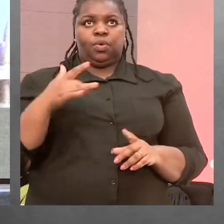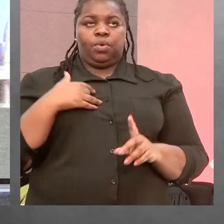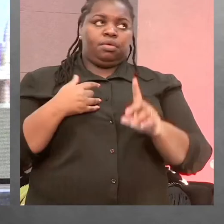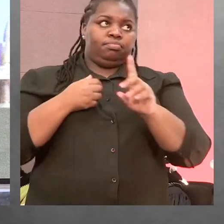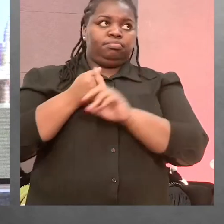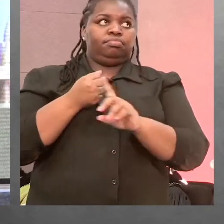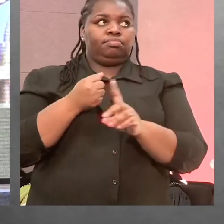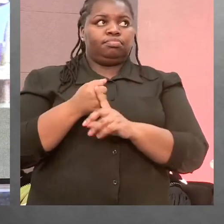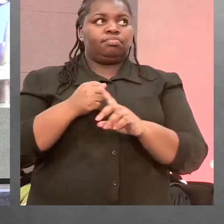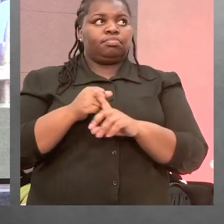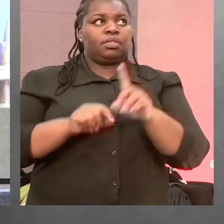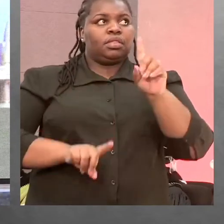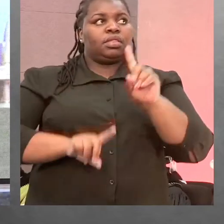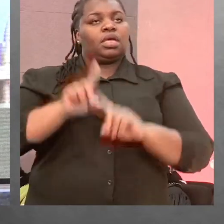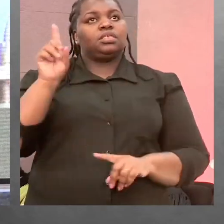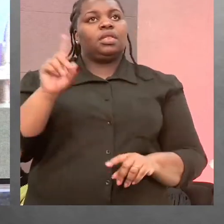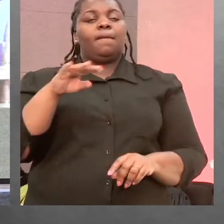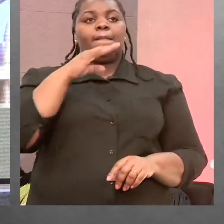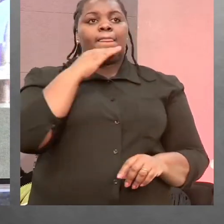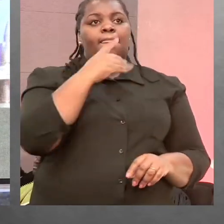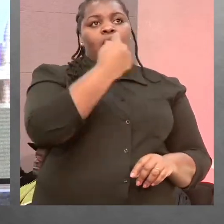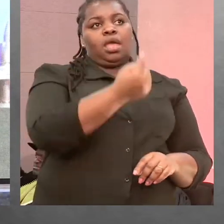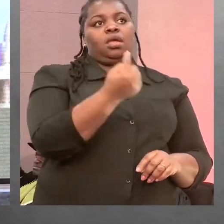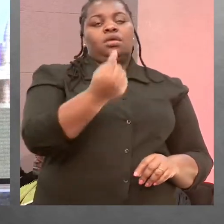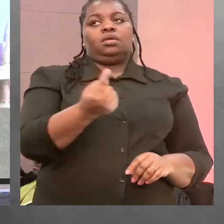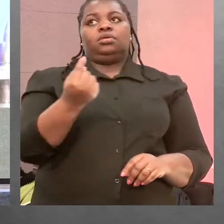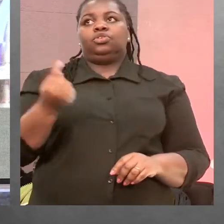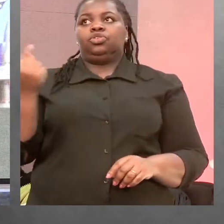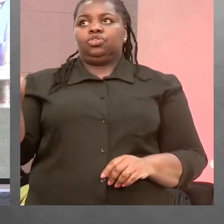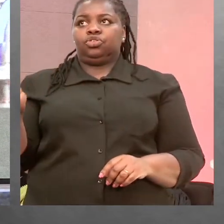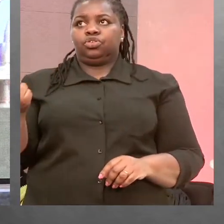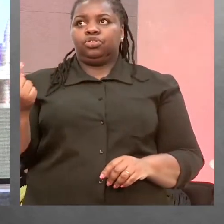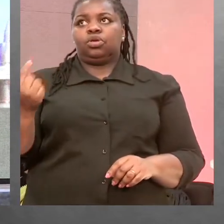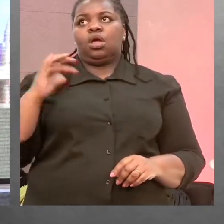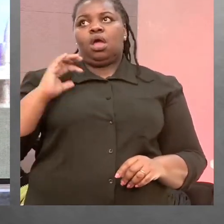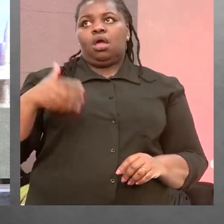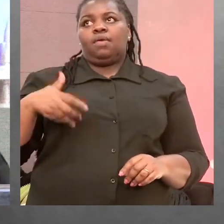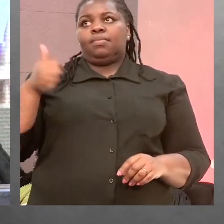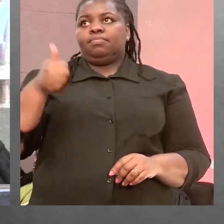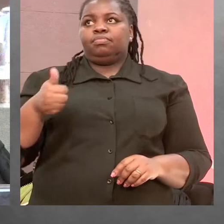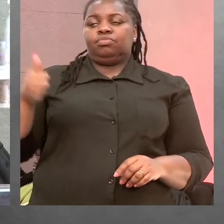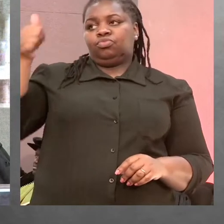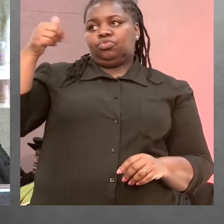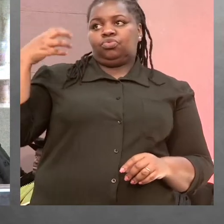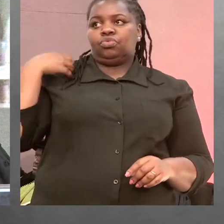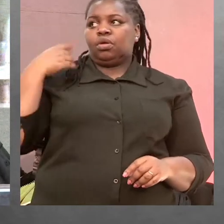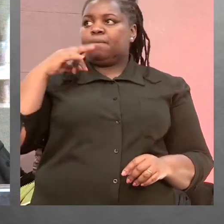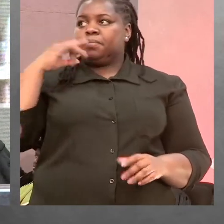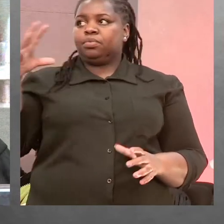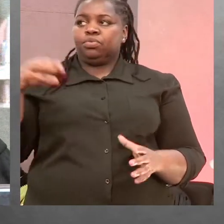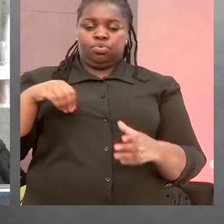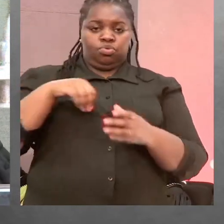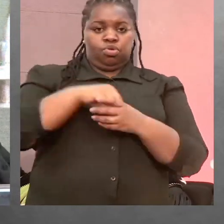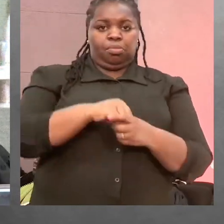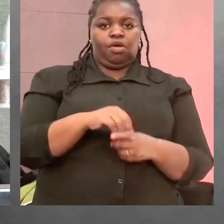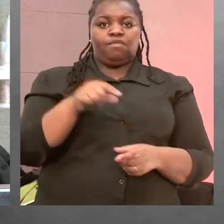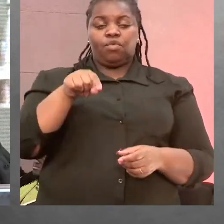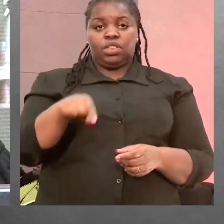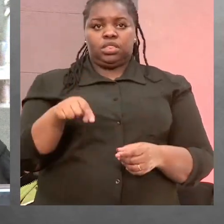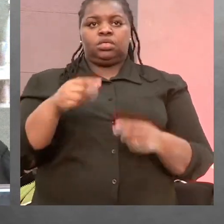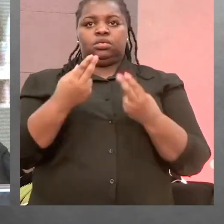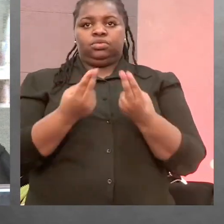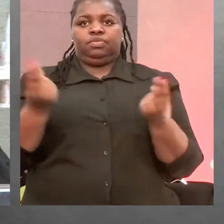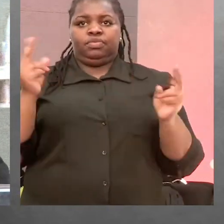excellence. Each one, Madam Chancellor, contribute to the fabric of this institution.